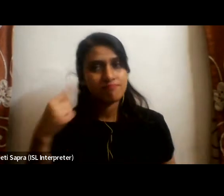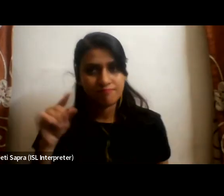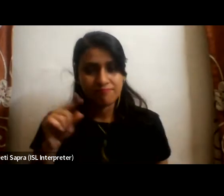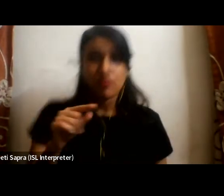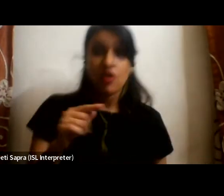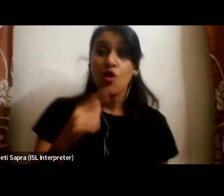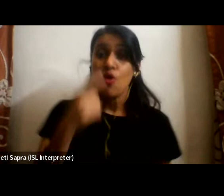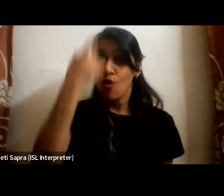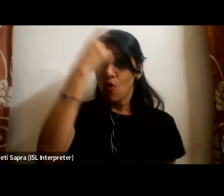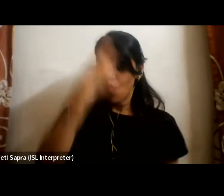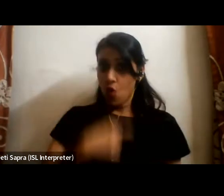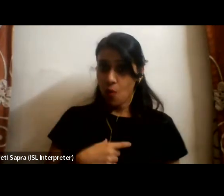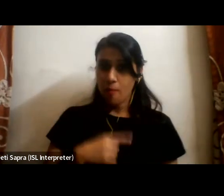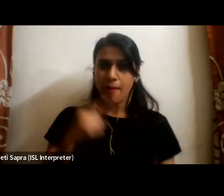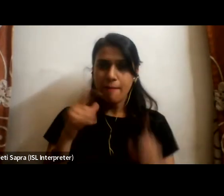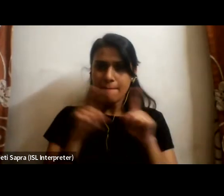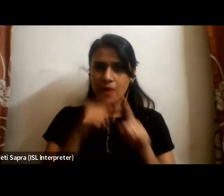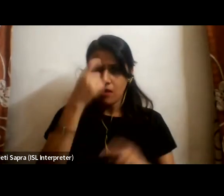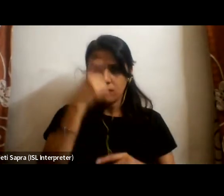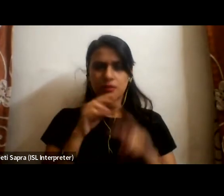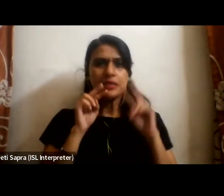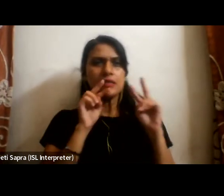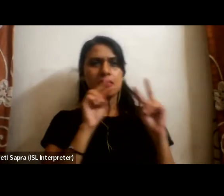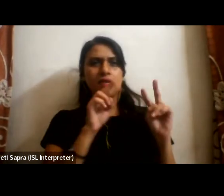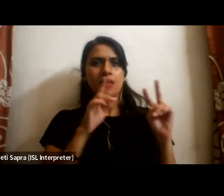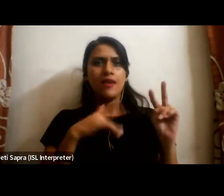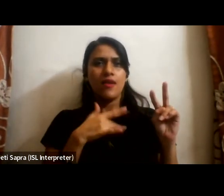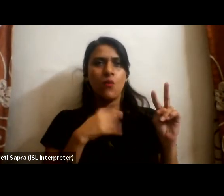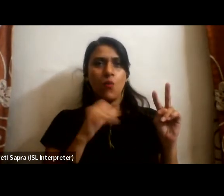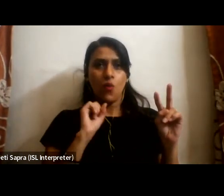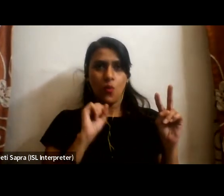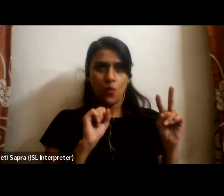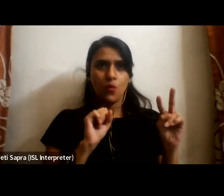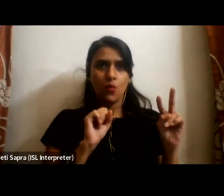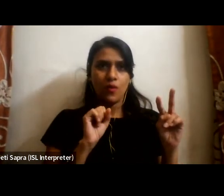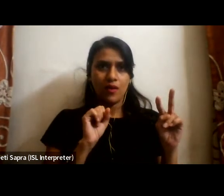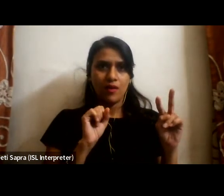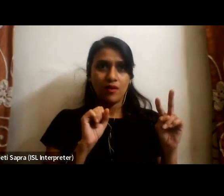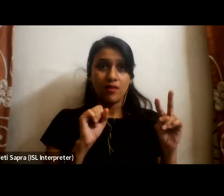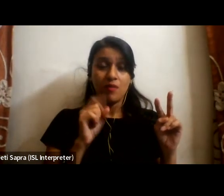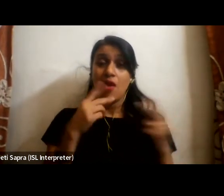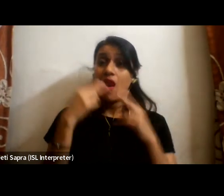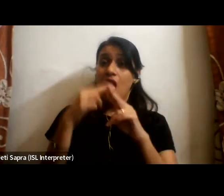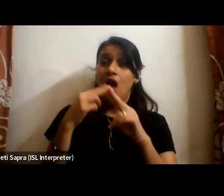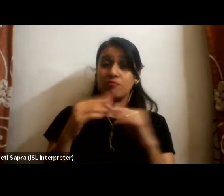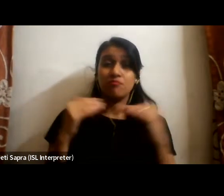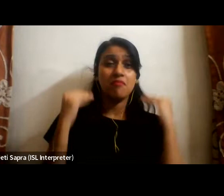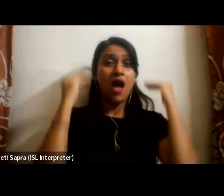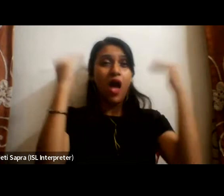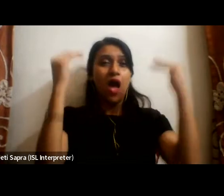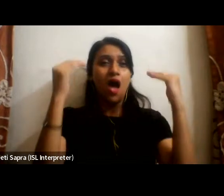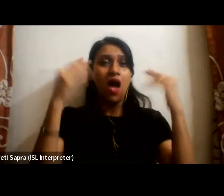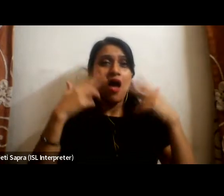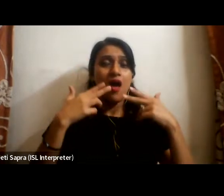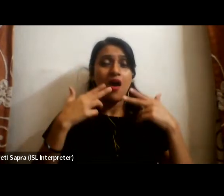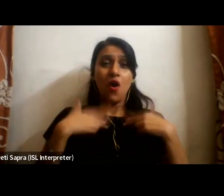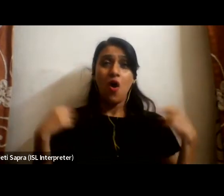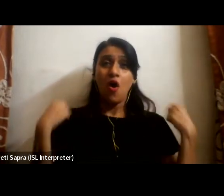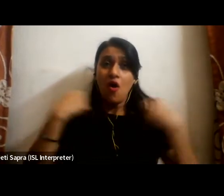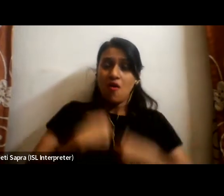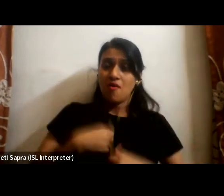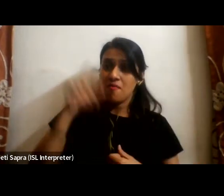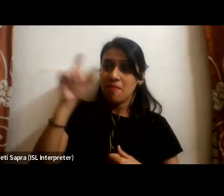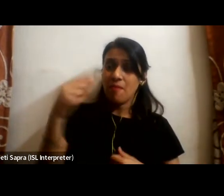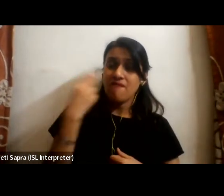you presented towards the end, Aparna, which is that there are these grand advocates, as they are now even popularly being